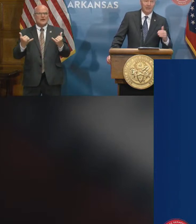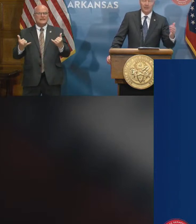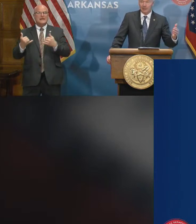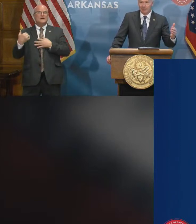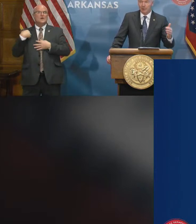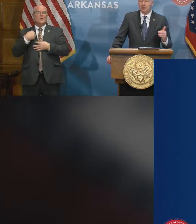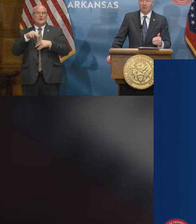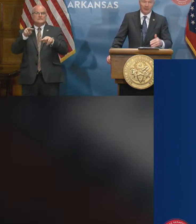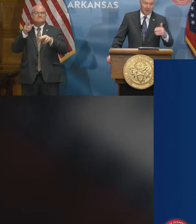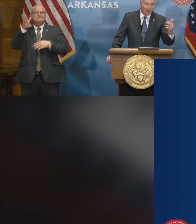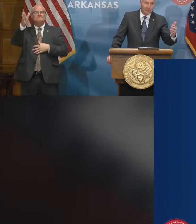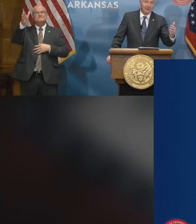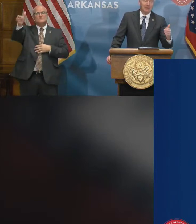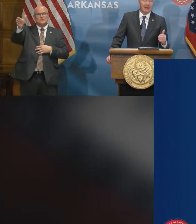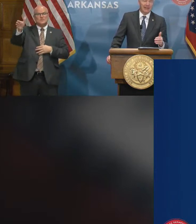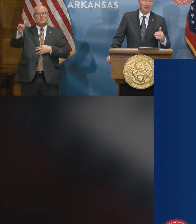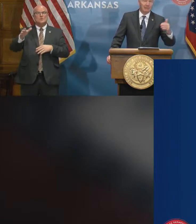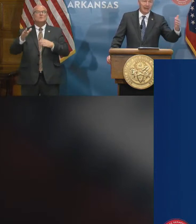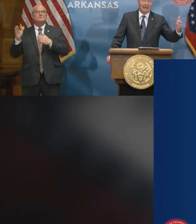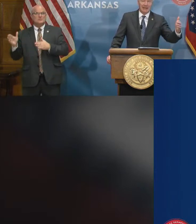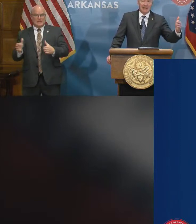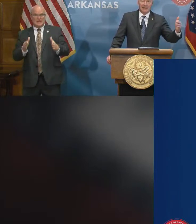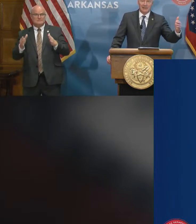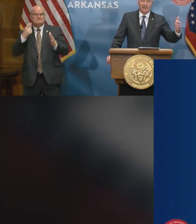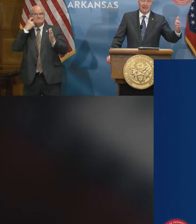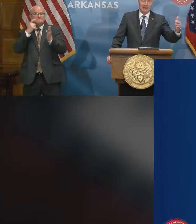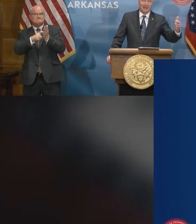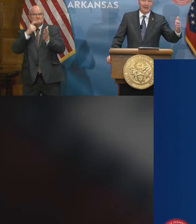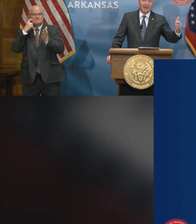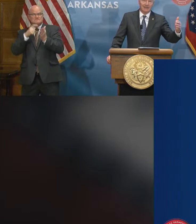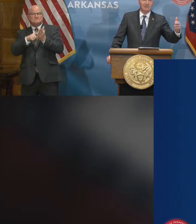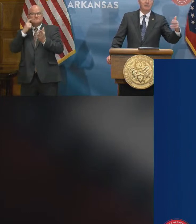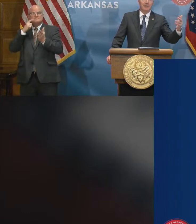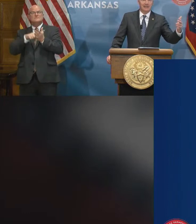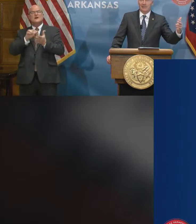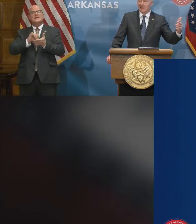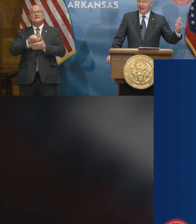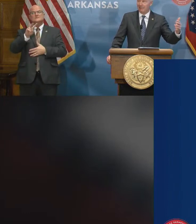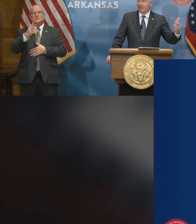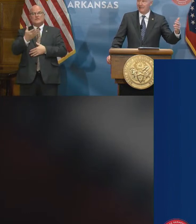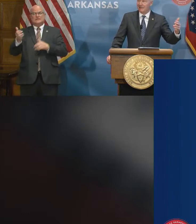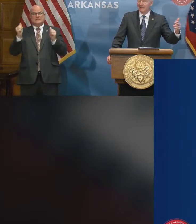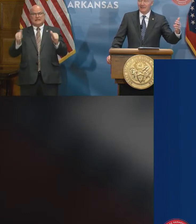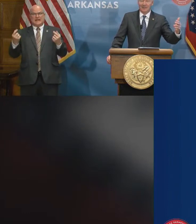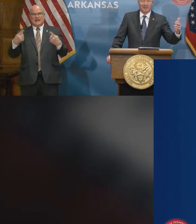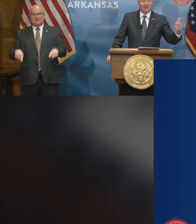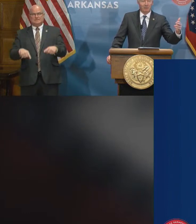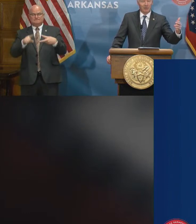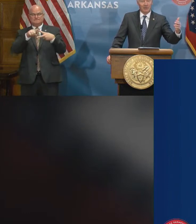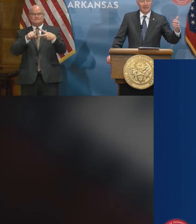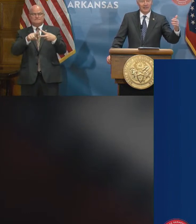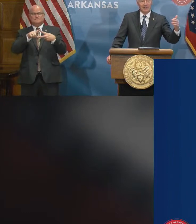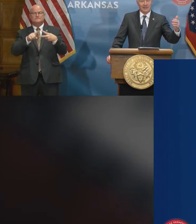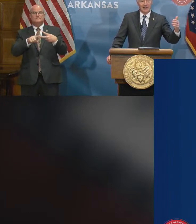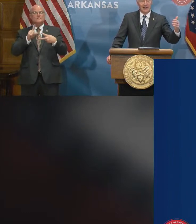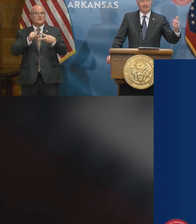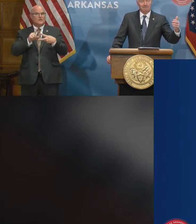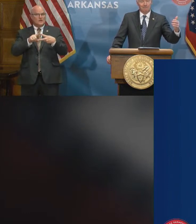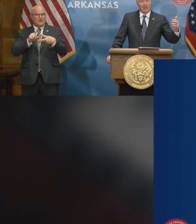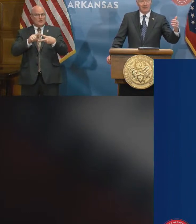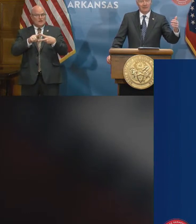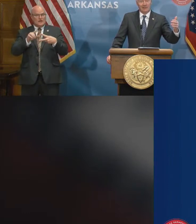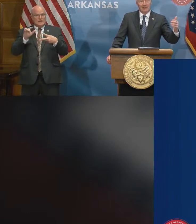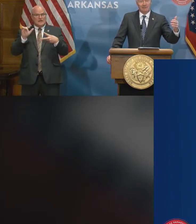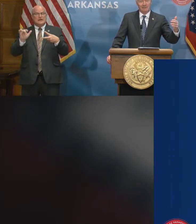we are looking to the future. We are doing planning. We recognize that two things can happen. One is